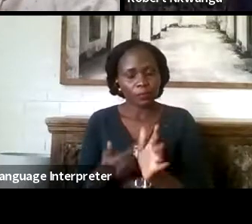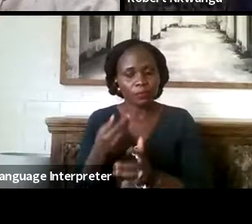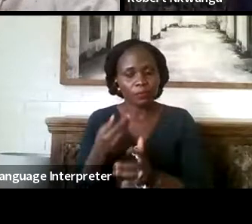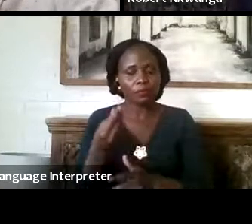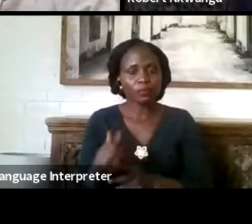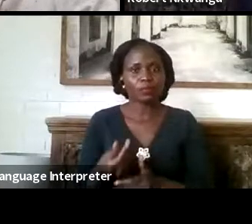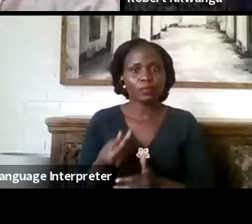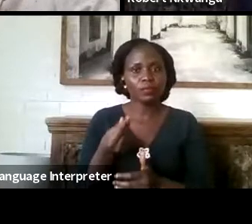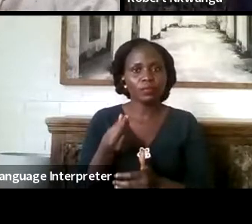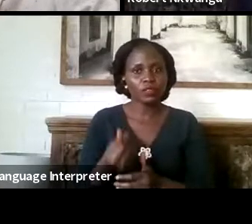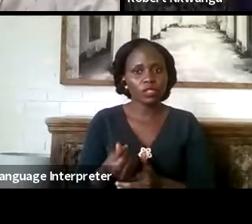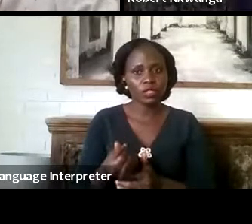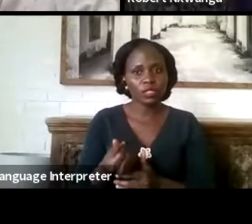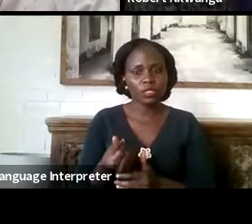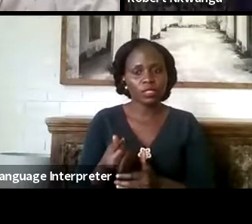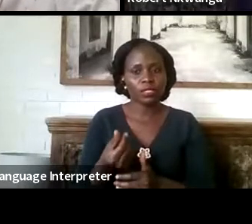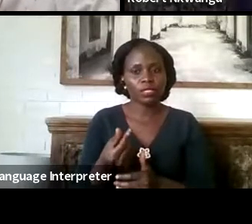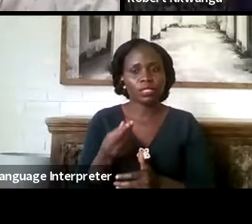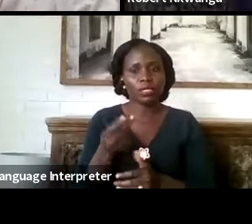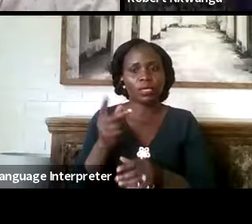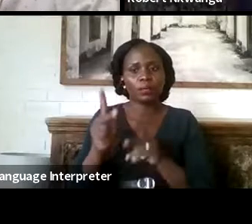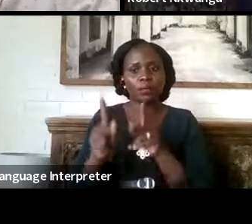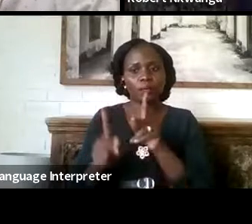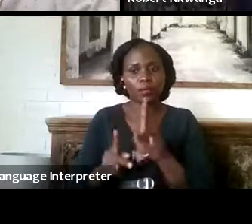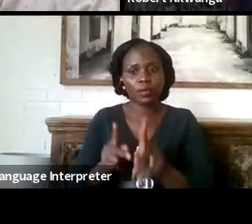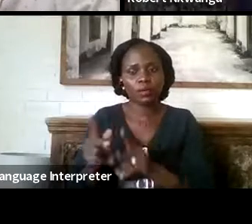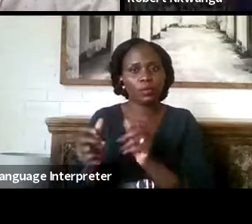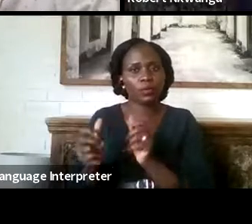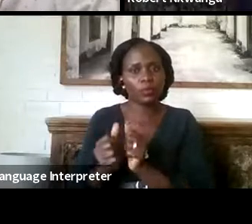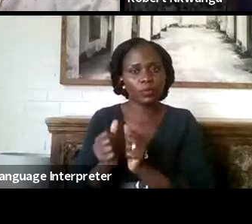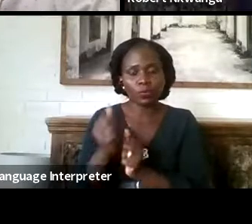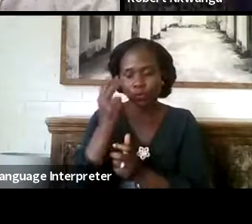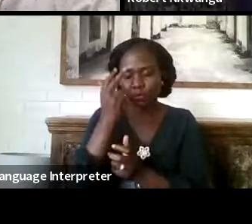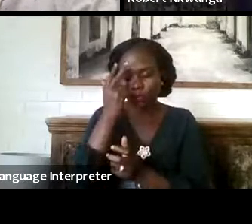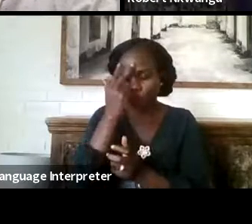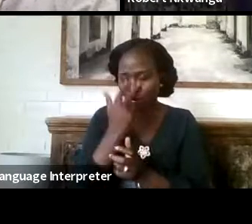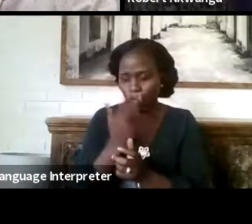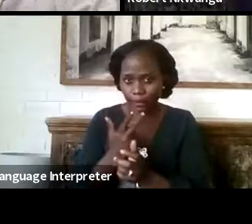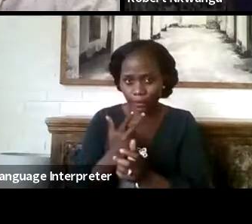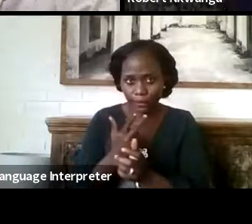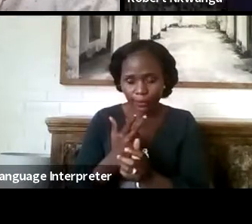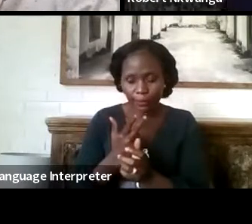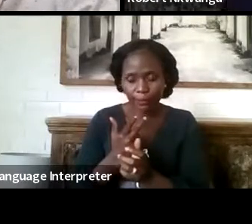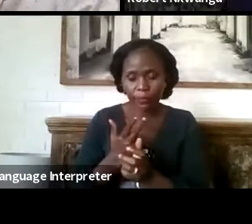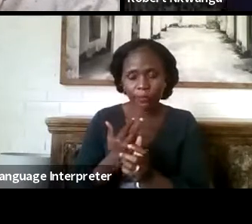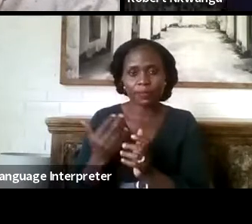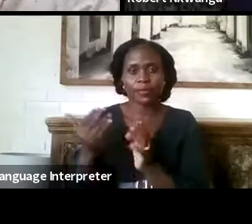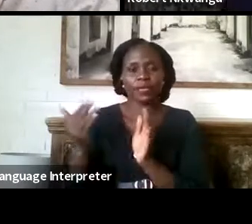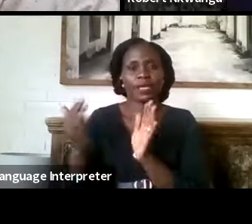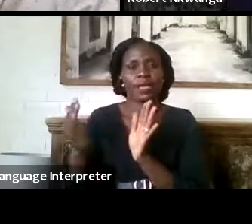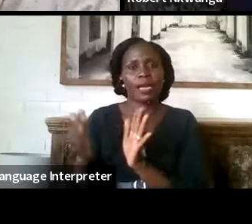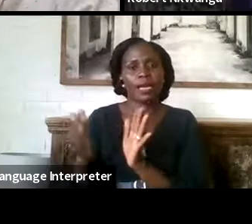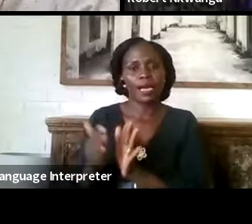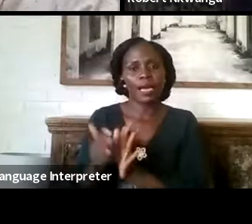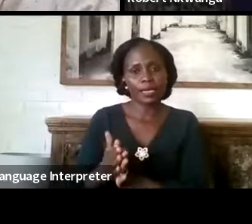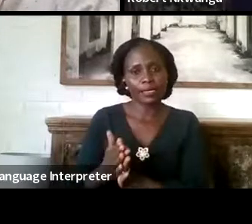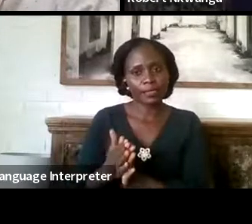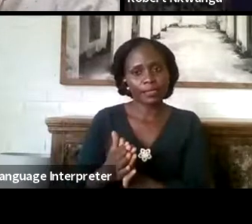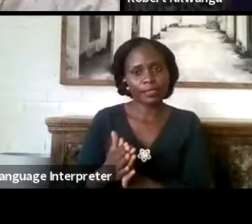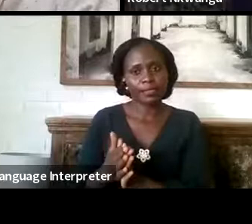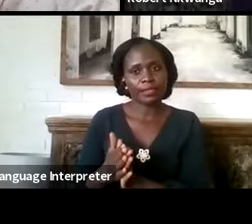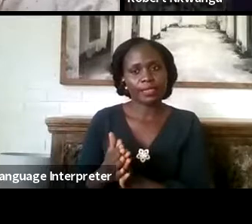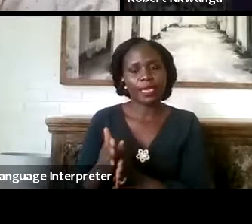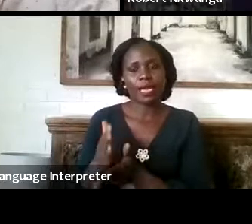people with visual impairments. And apart from the government, I think